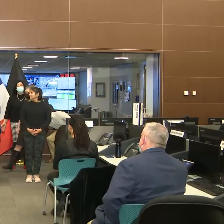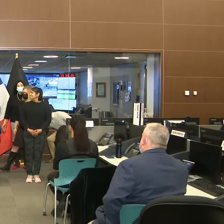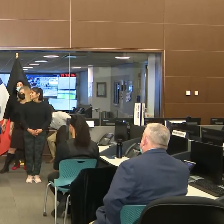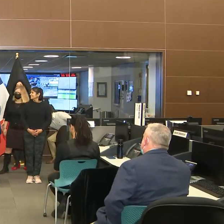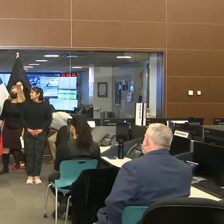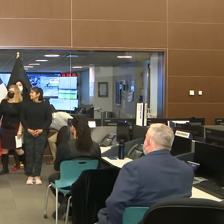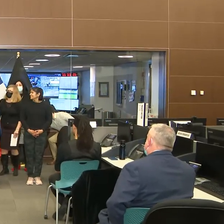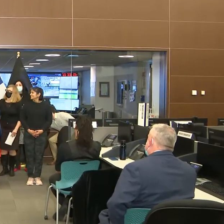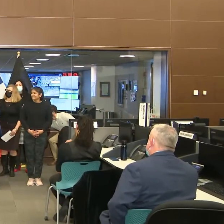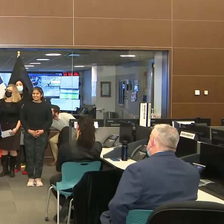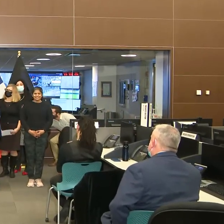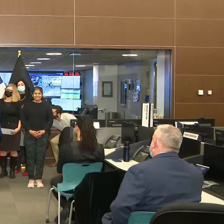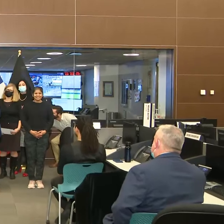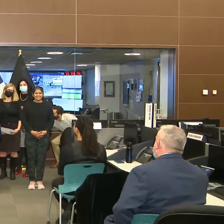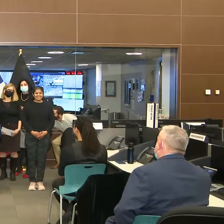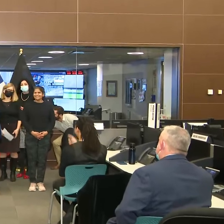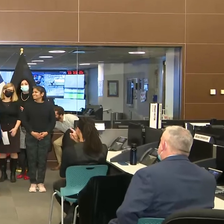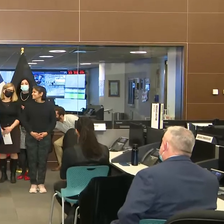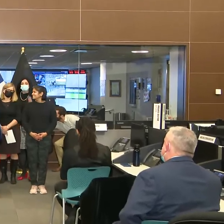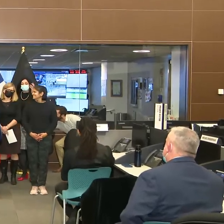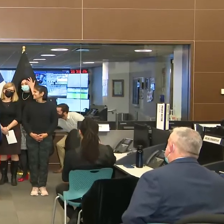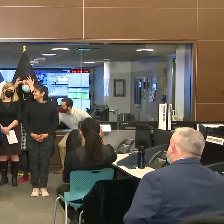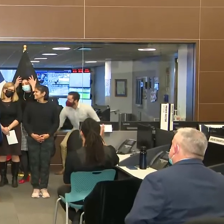So I used to have hair that long.